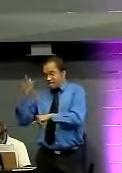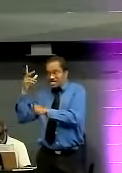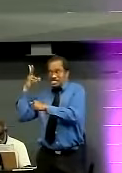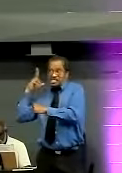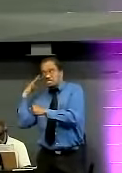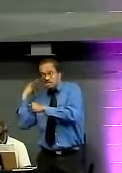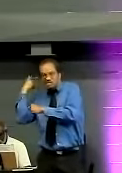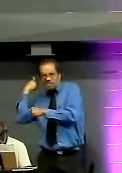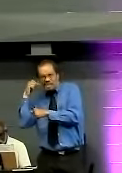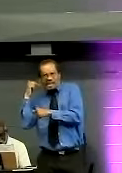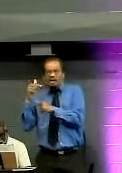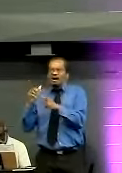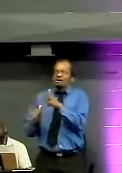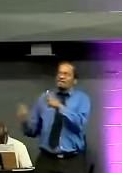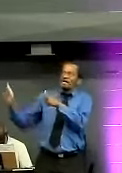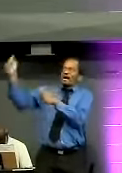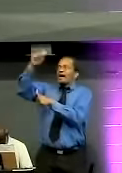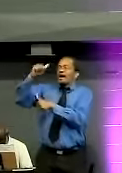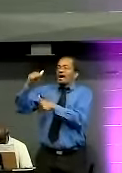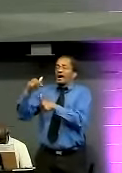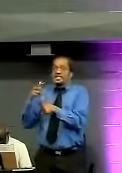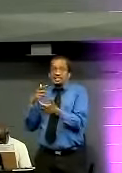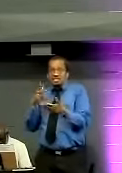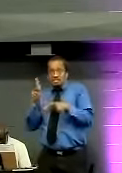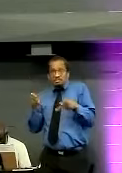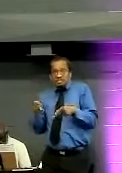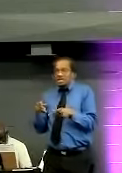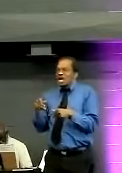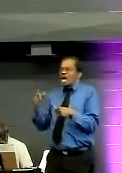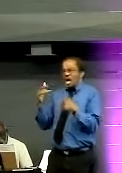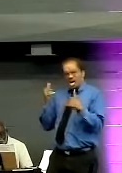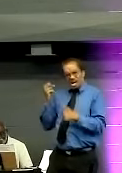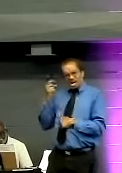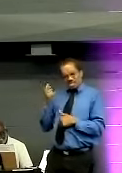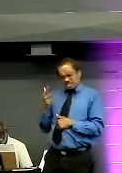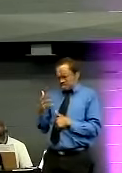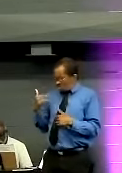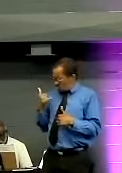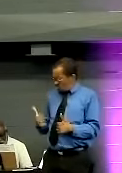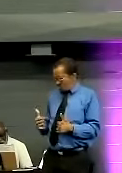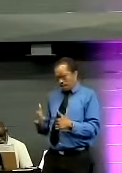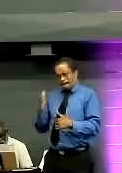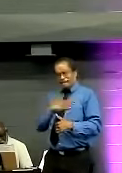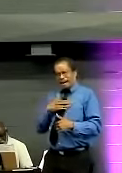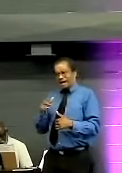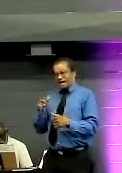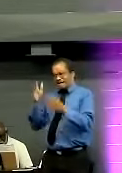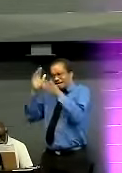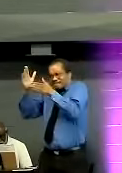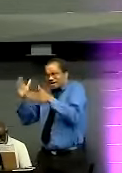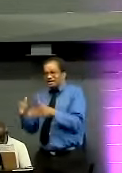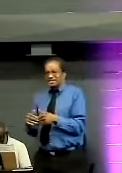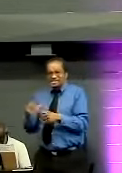that Jesus said, listen, do you not think my father is not capable if I cry out of releasing 12 legions of angels?